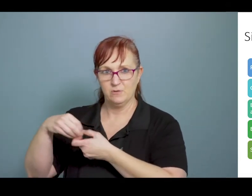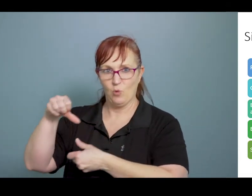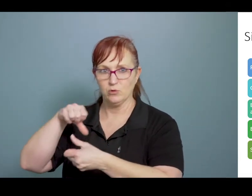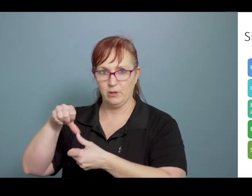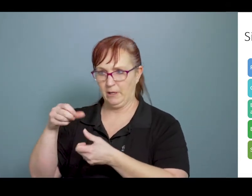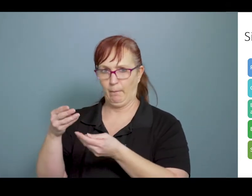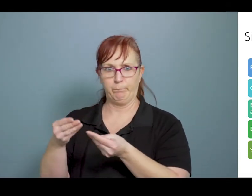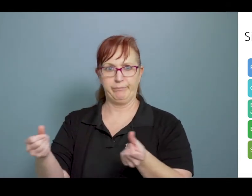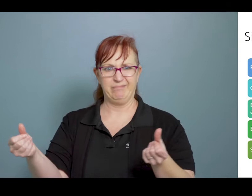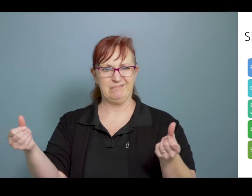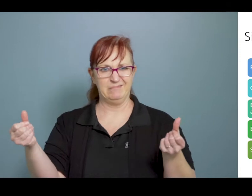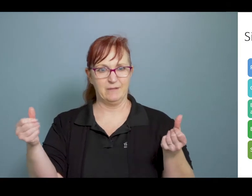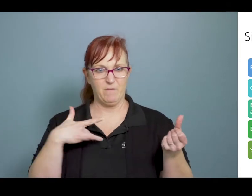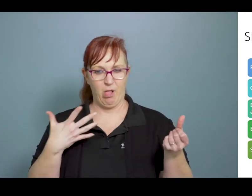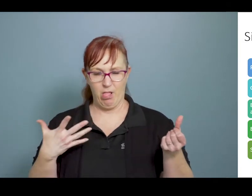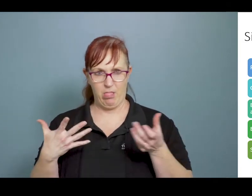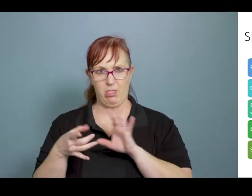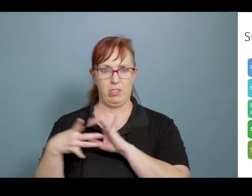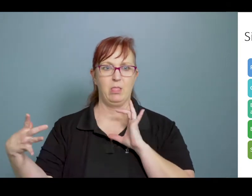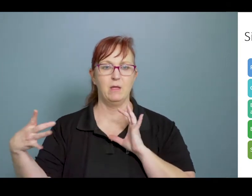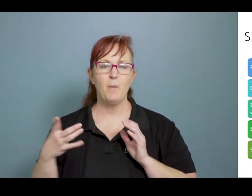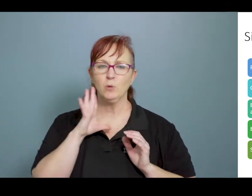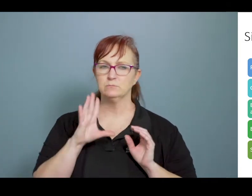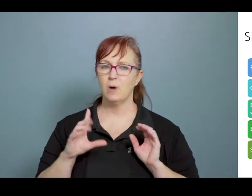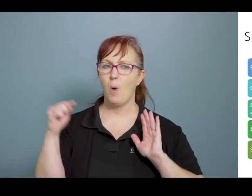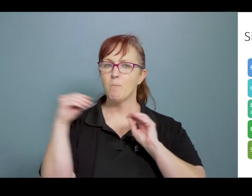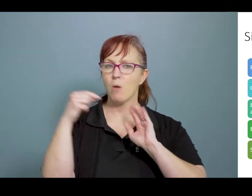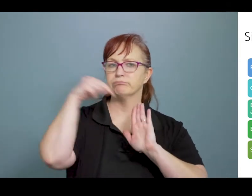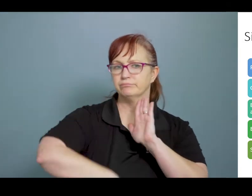ways. And we'll talk more about that in a bit.